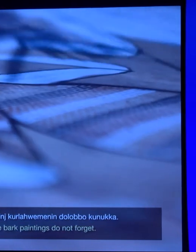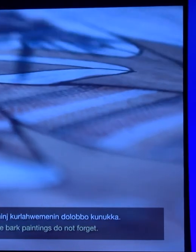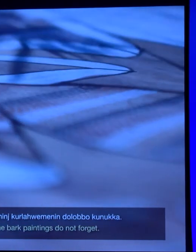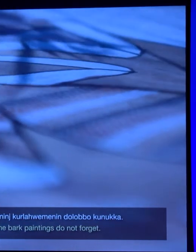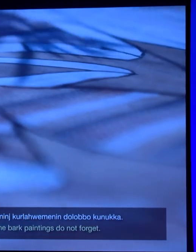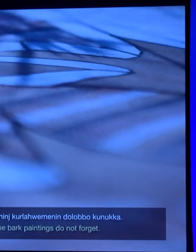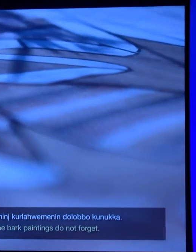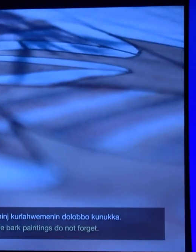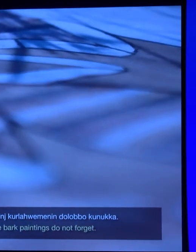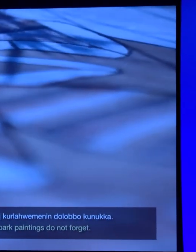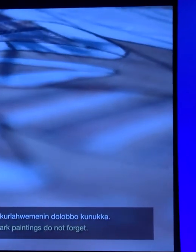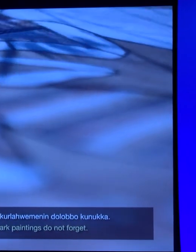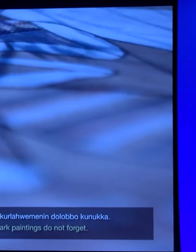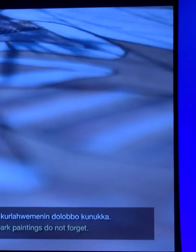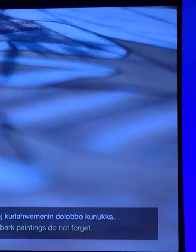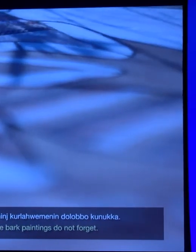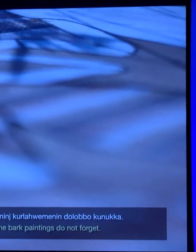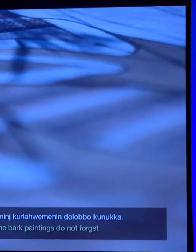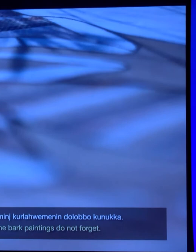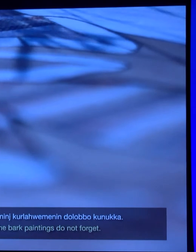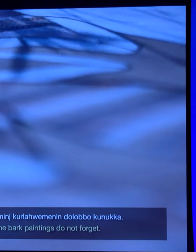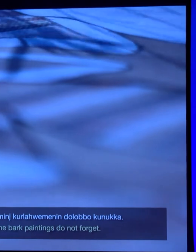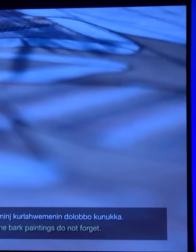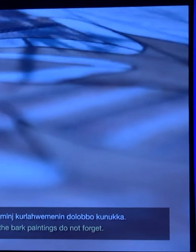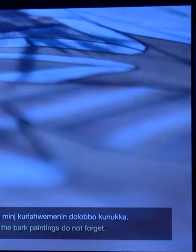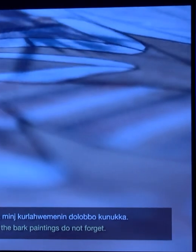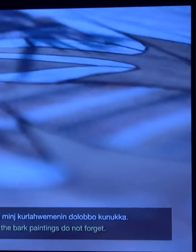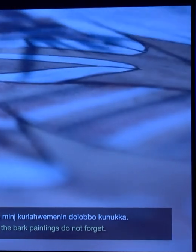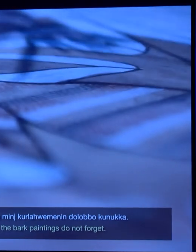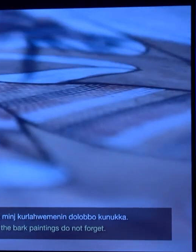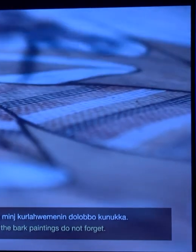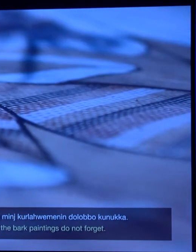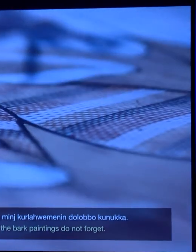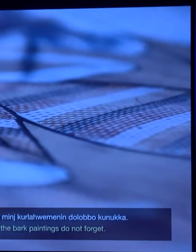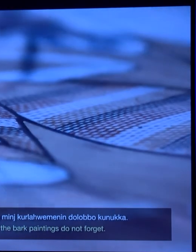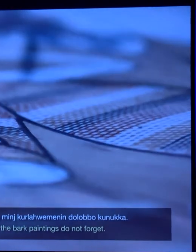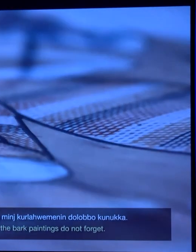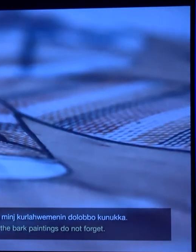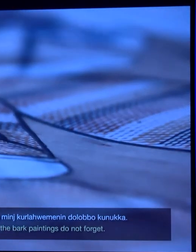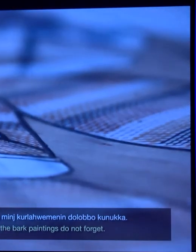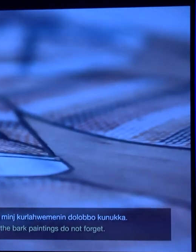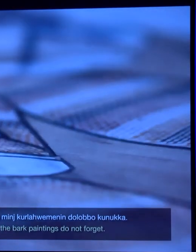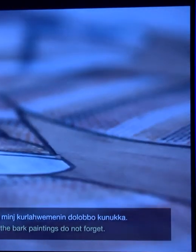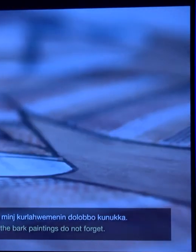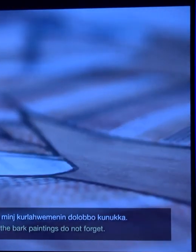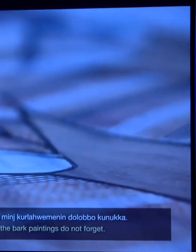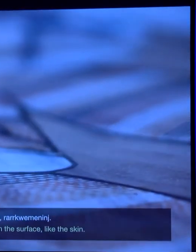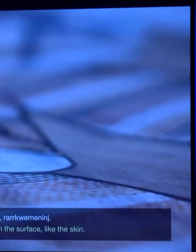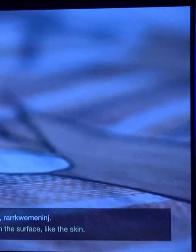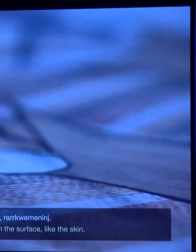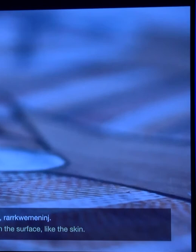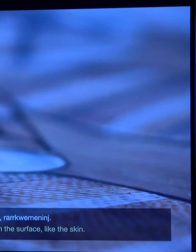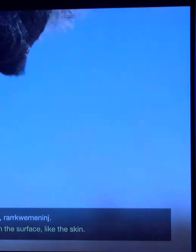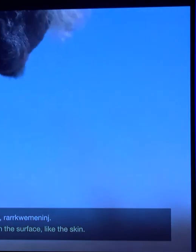what now we coro alaman iskri nakamin gula we men doropo kun gula